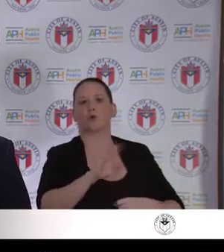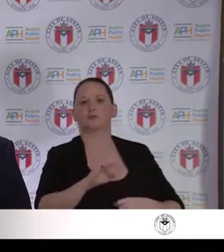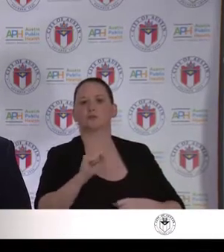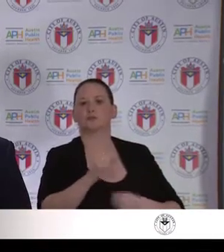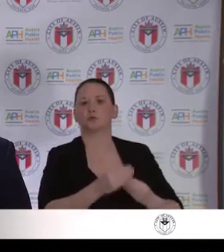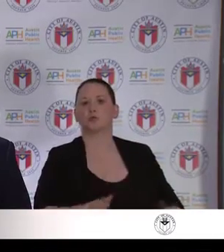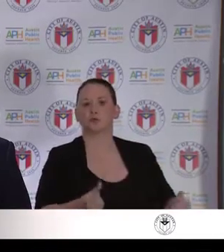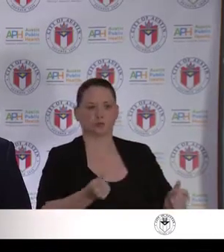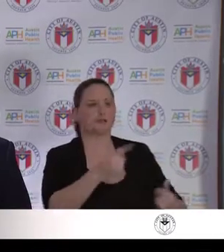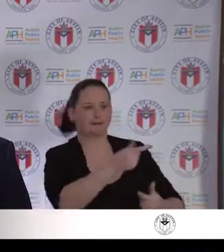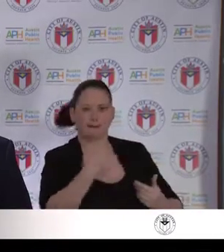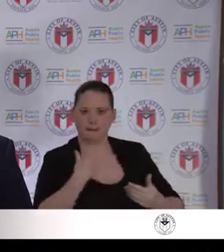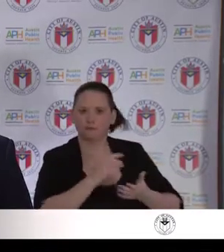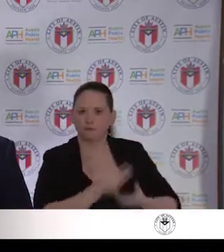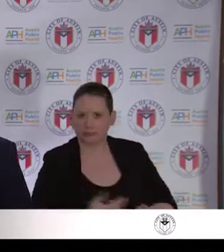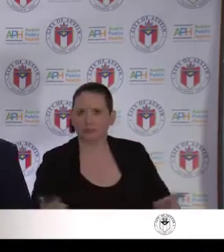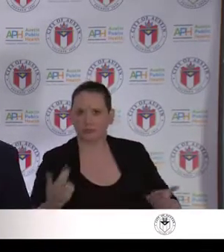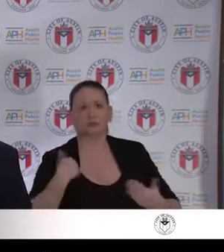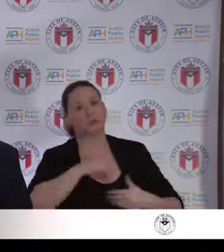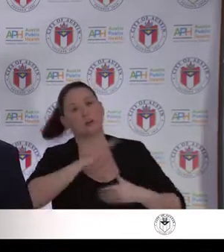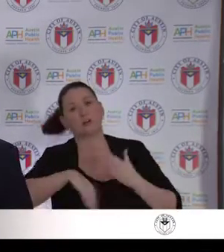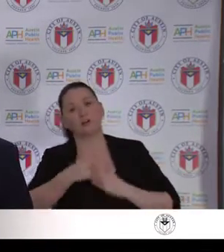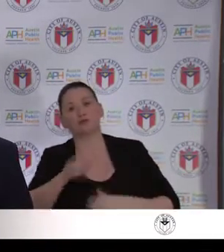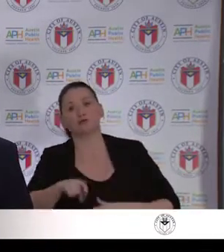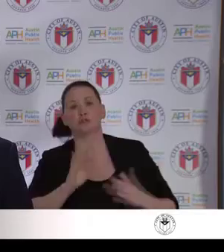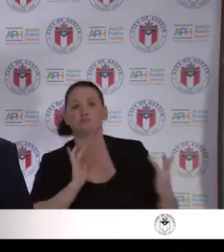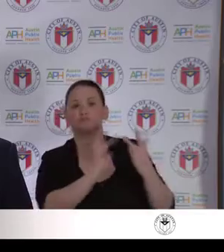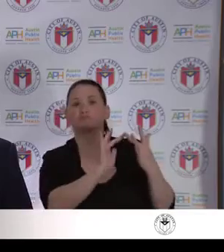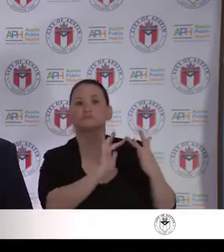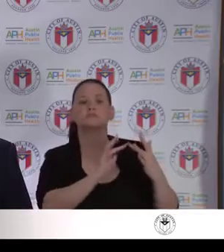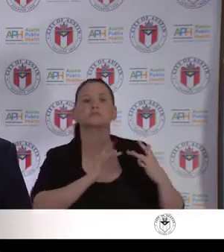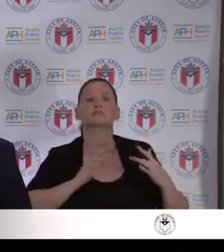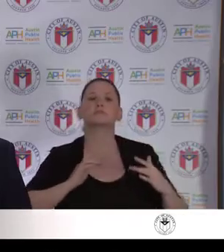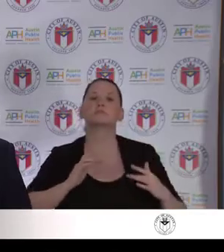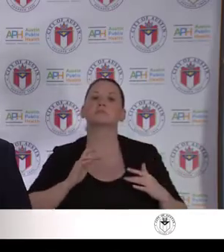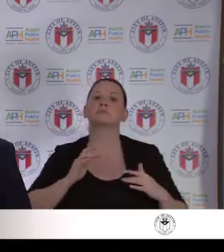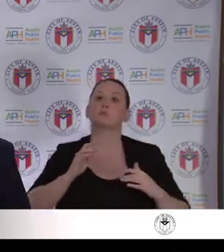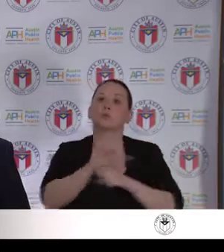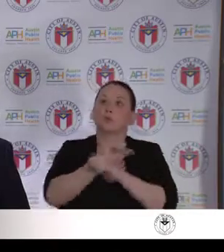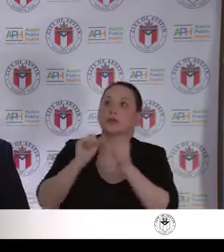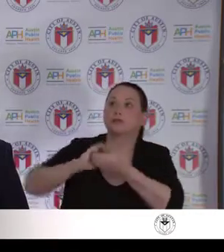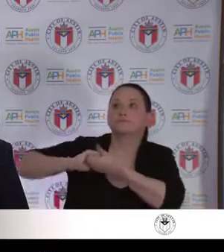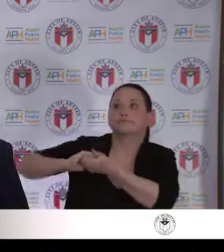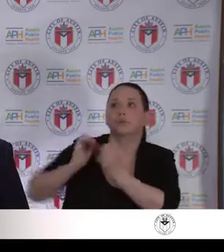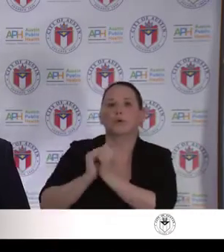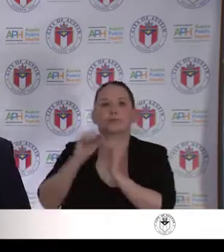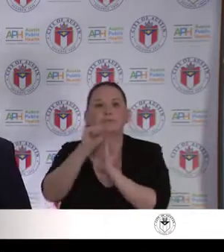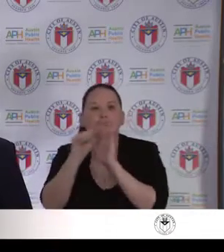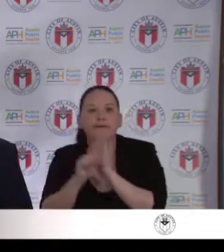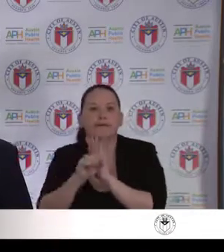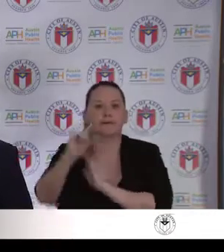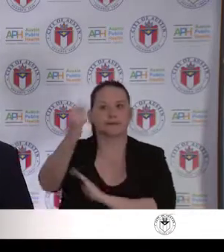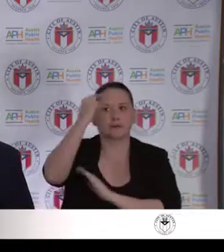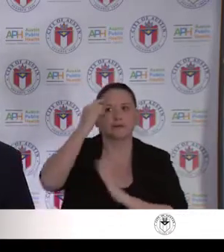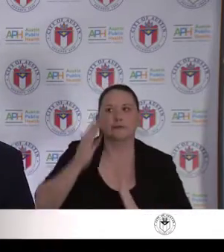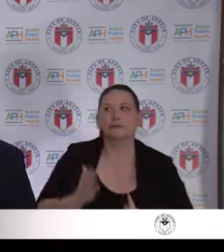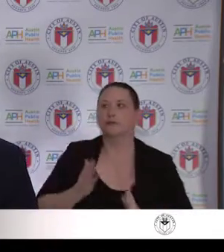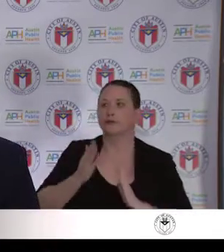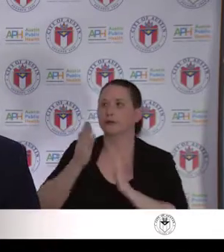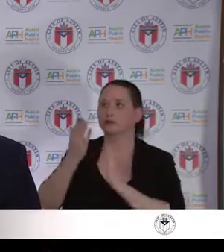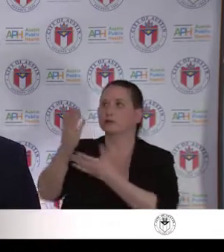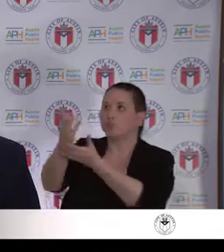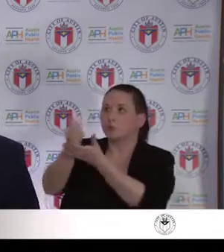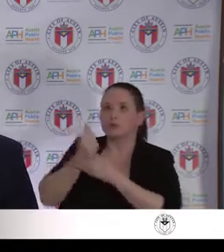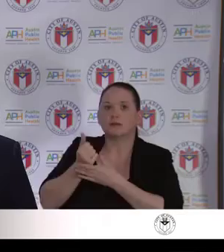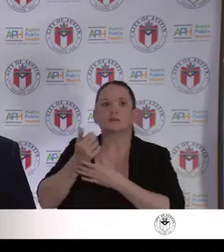so we should all be doing that. We're working with the state, with the governor, to get the